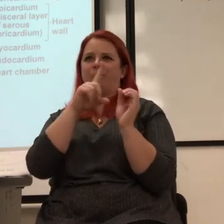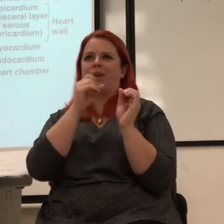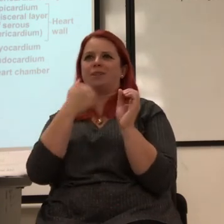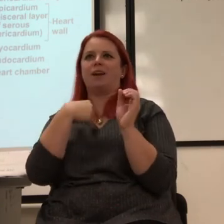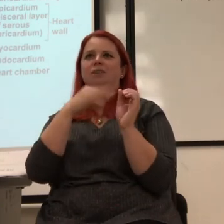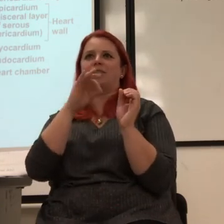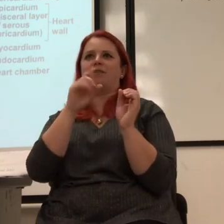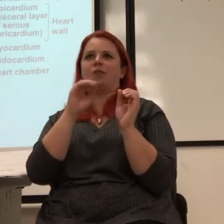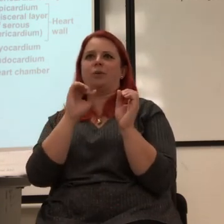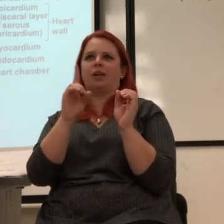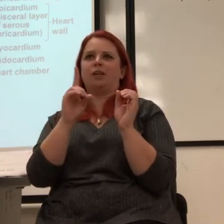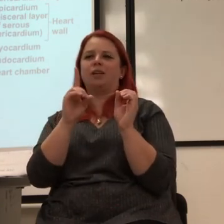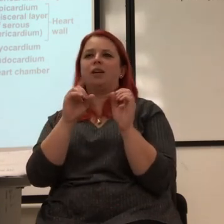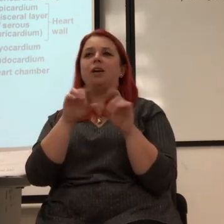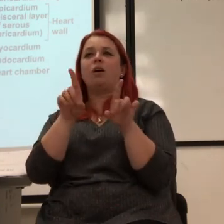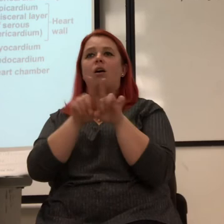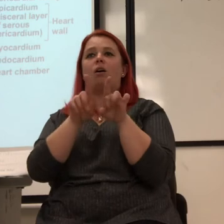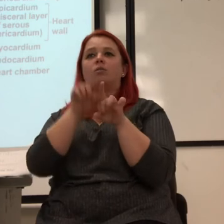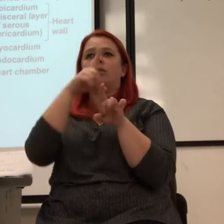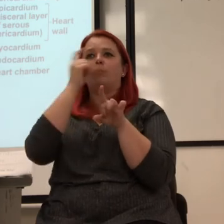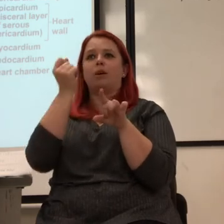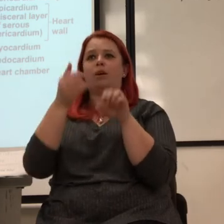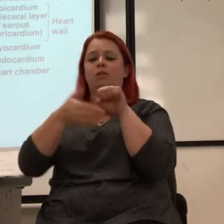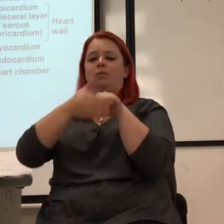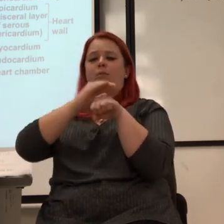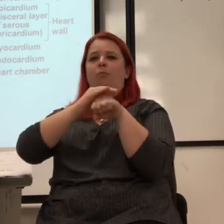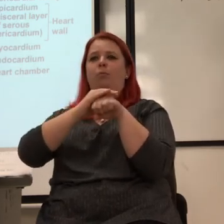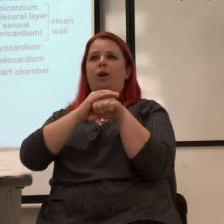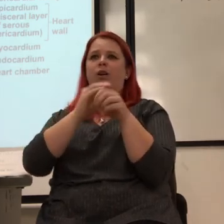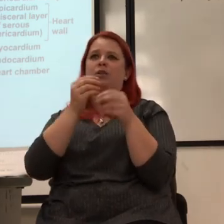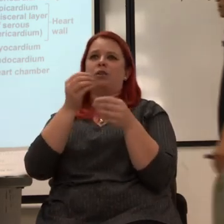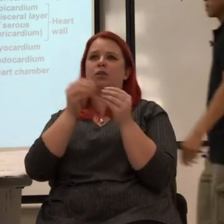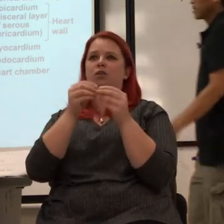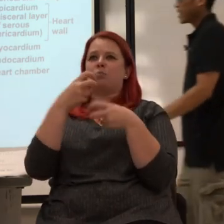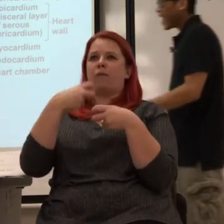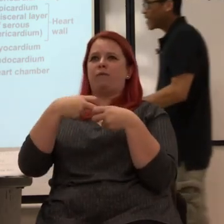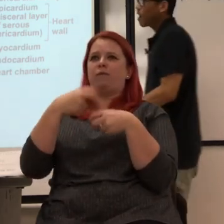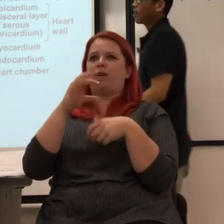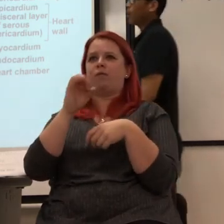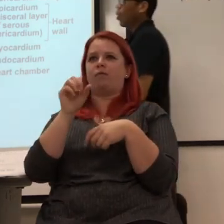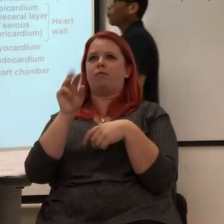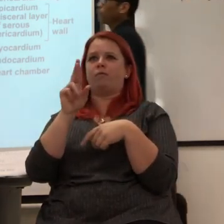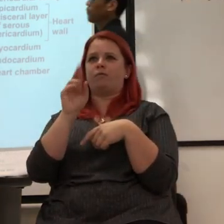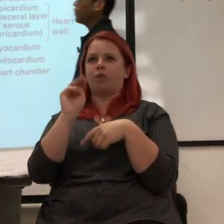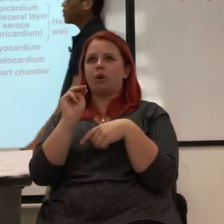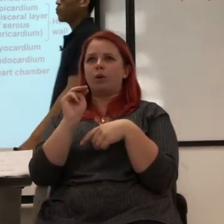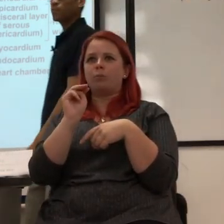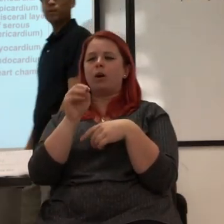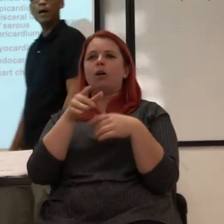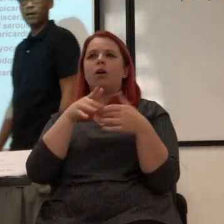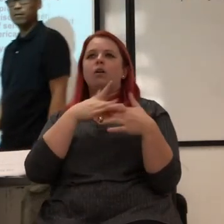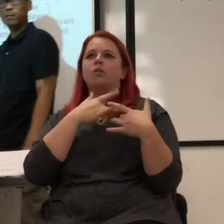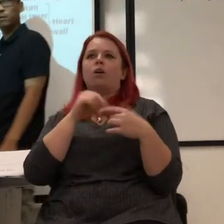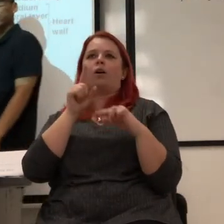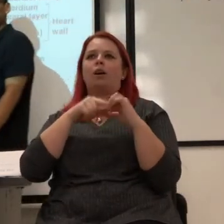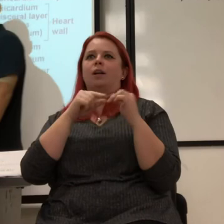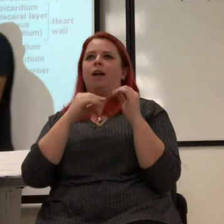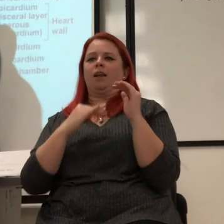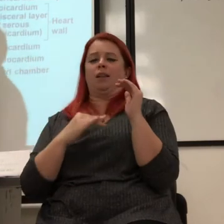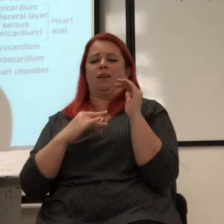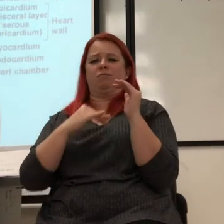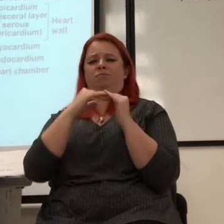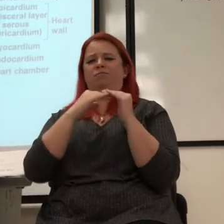And it also, because it has a firm membrane around it, the heart cannot overfill with blood